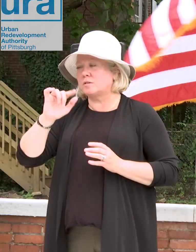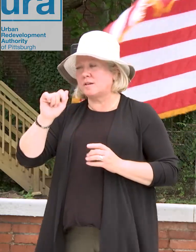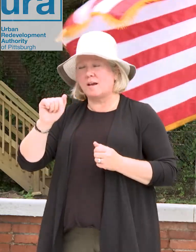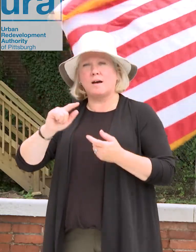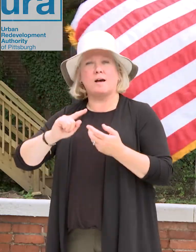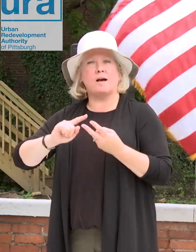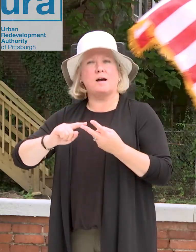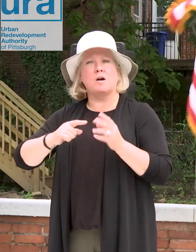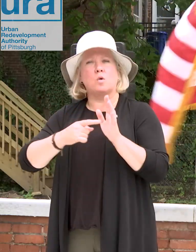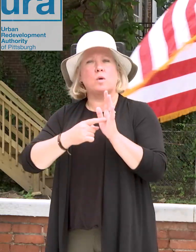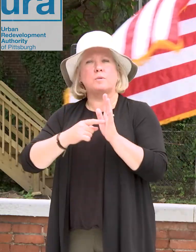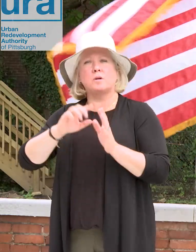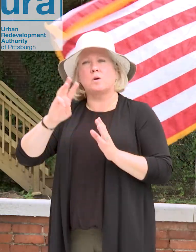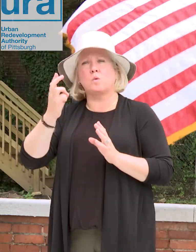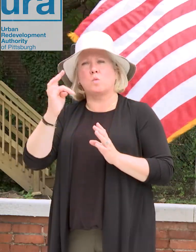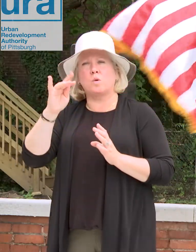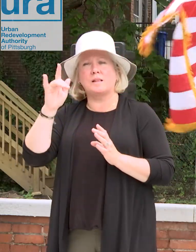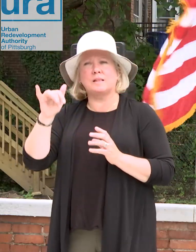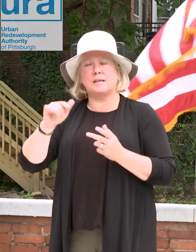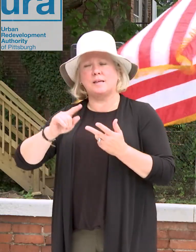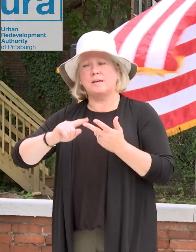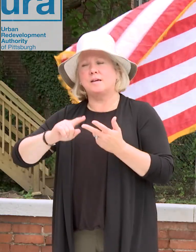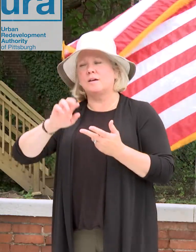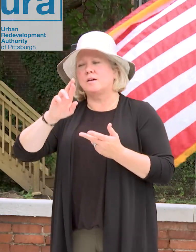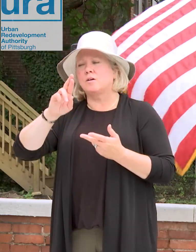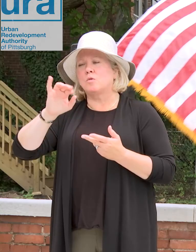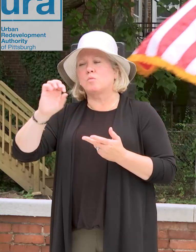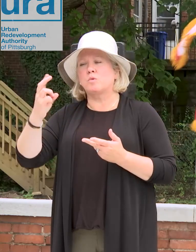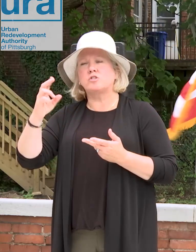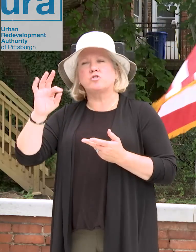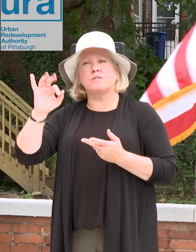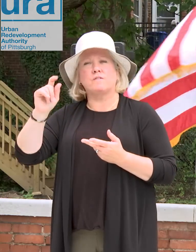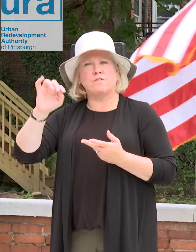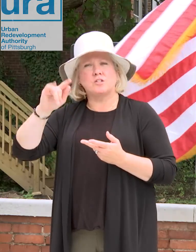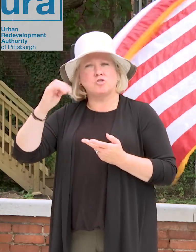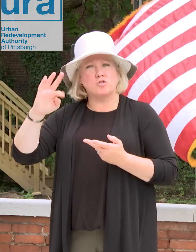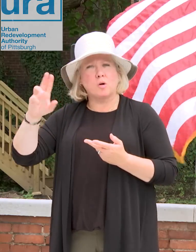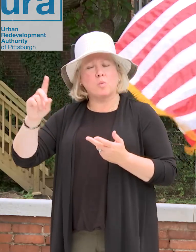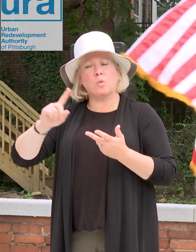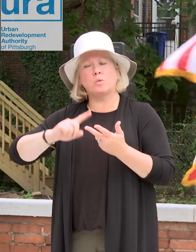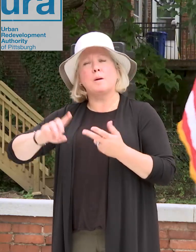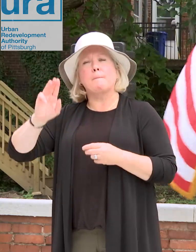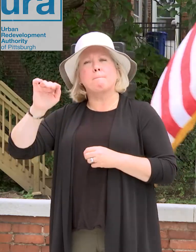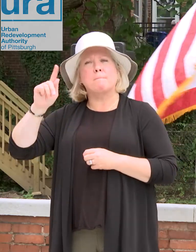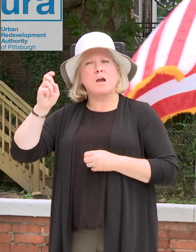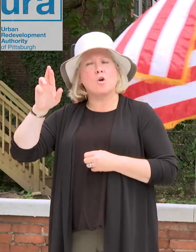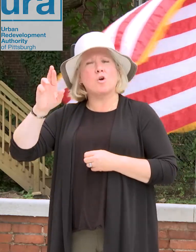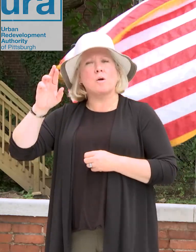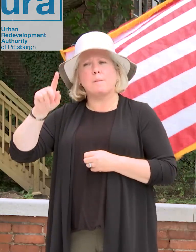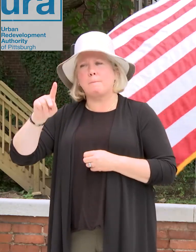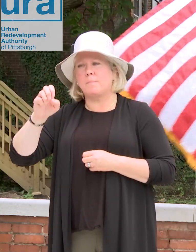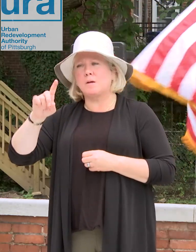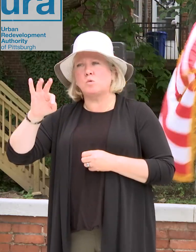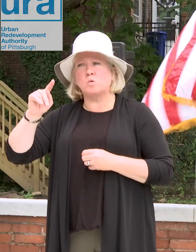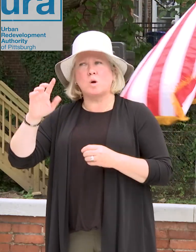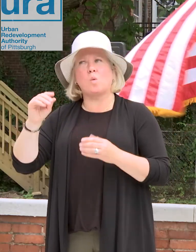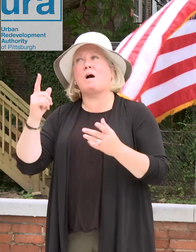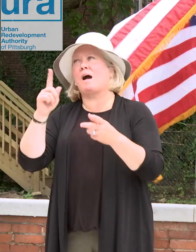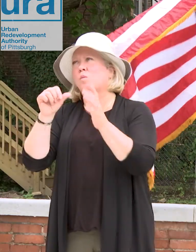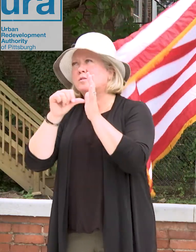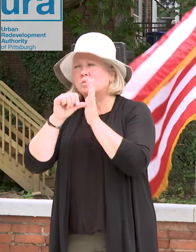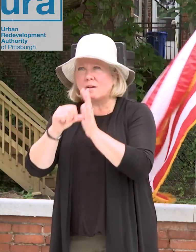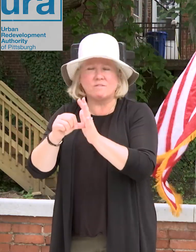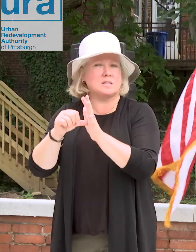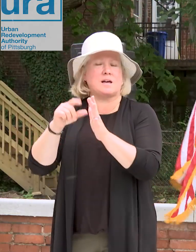Wheatley, County Executive Rich Fitzgerald, Mayor Peduto, whose continued support, I need to stress, without Mayor Peduto's willingness